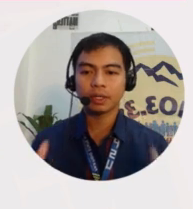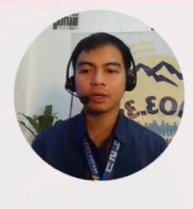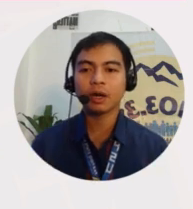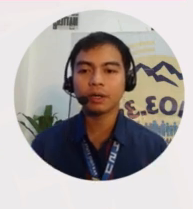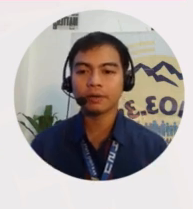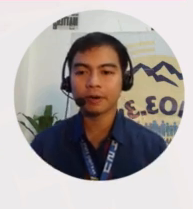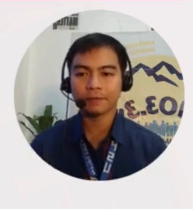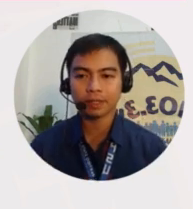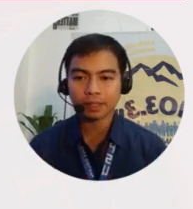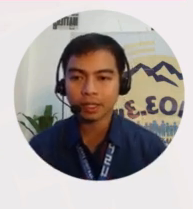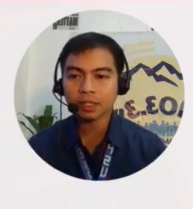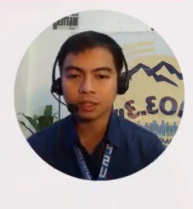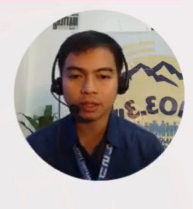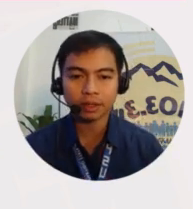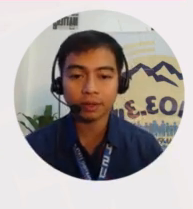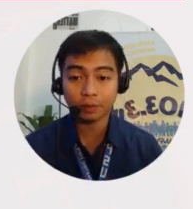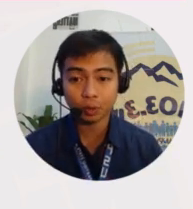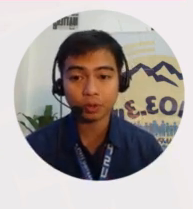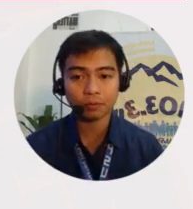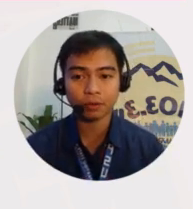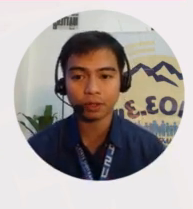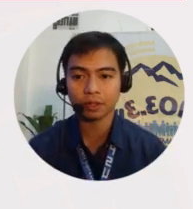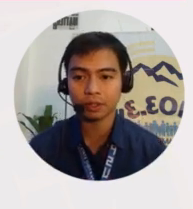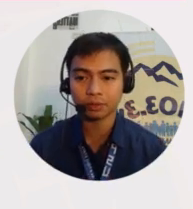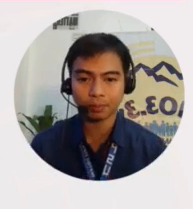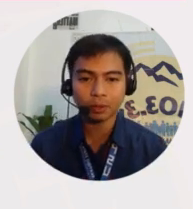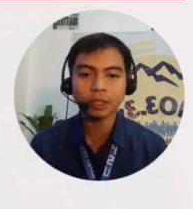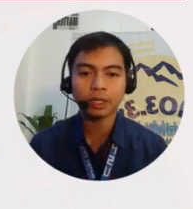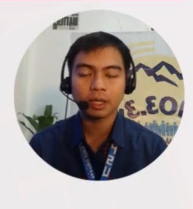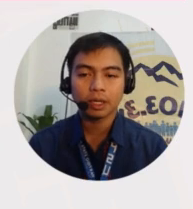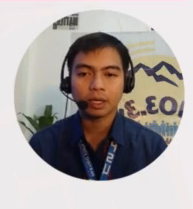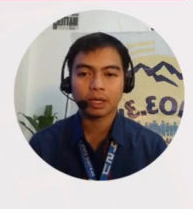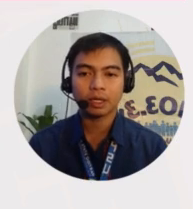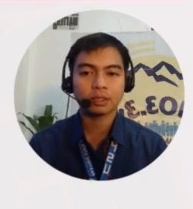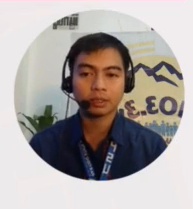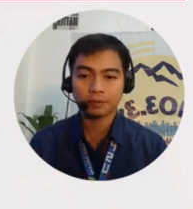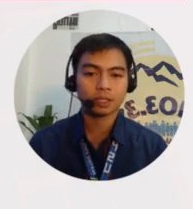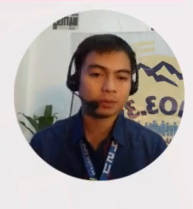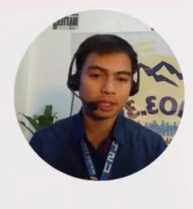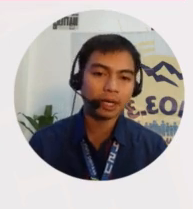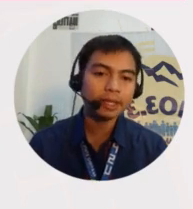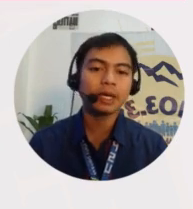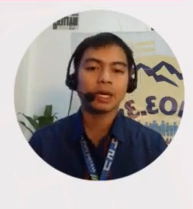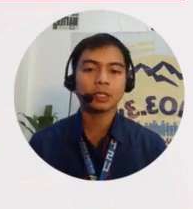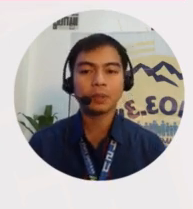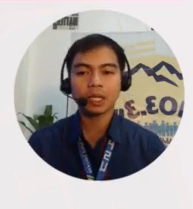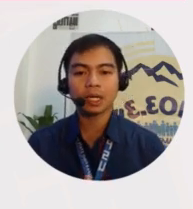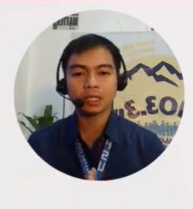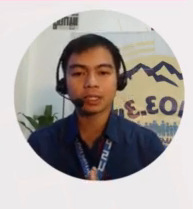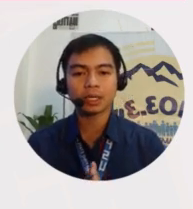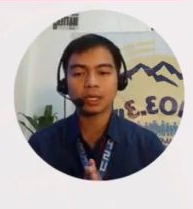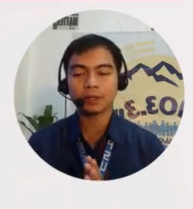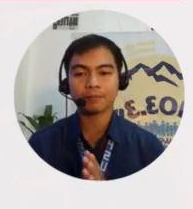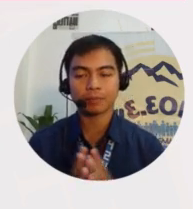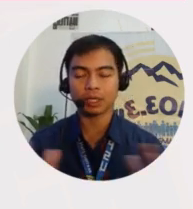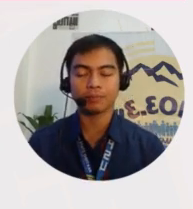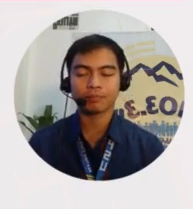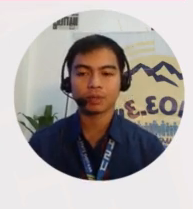Okay, so here are the references that I've used for this report that serves as my guide, as well